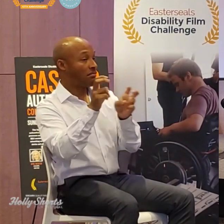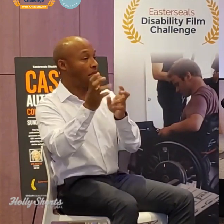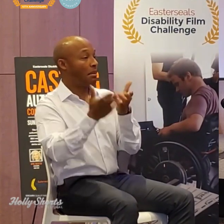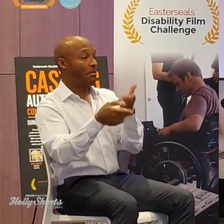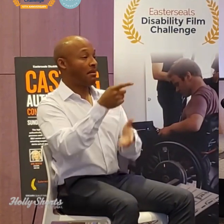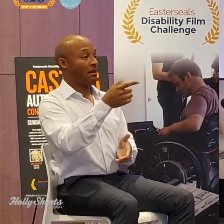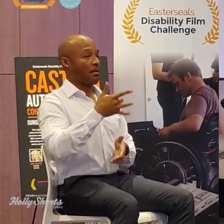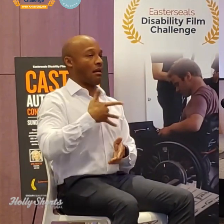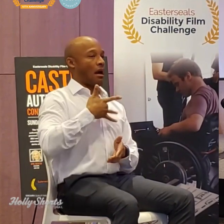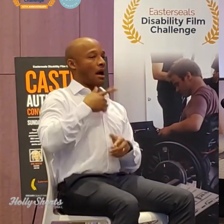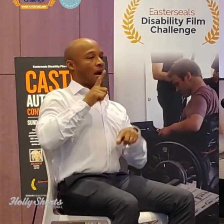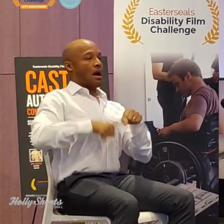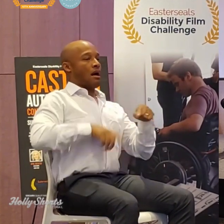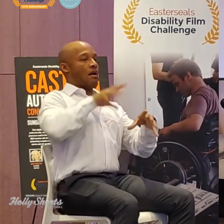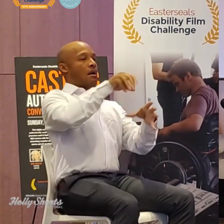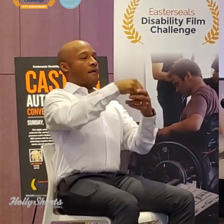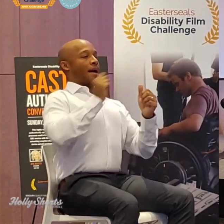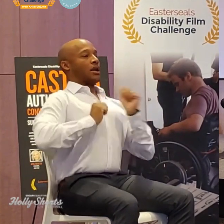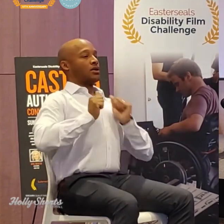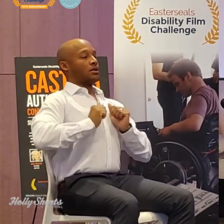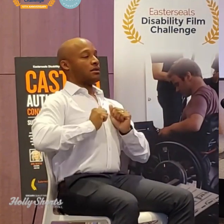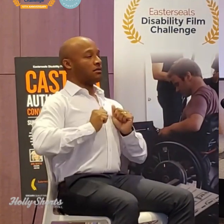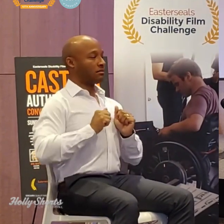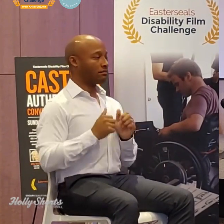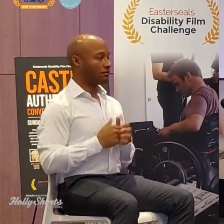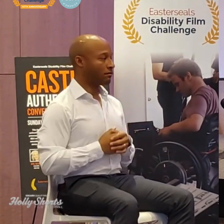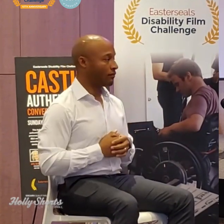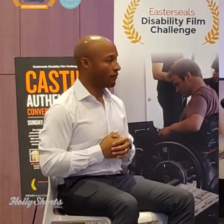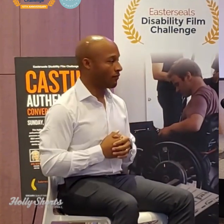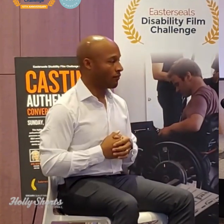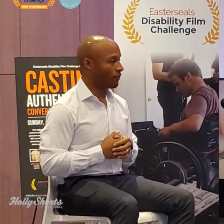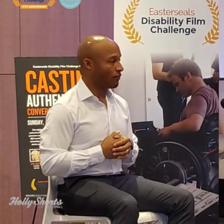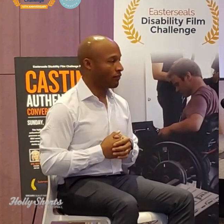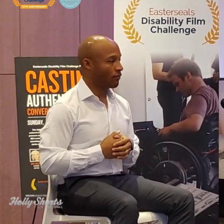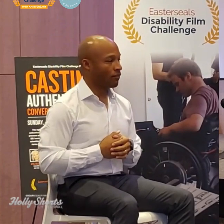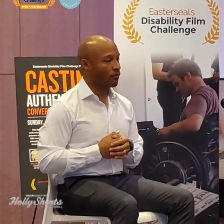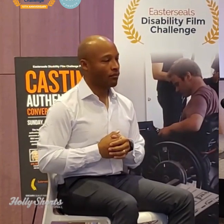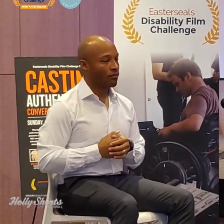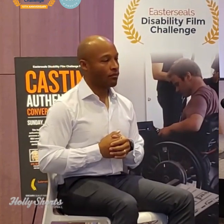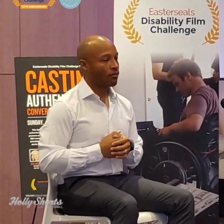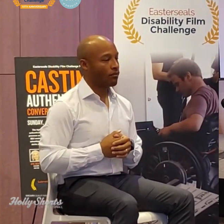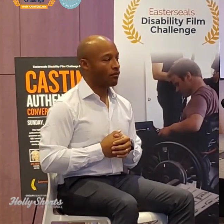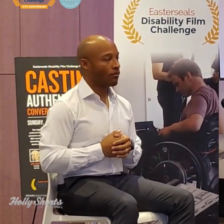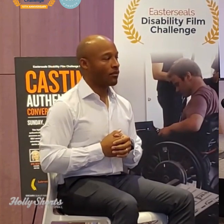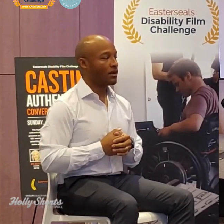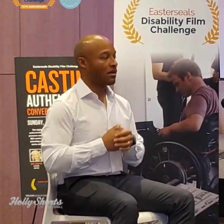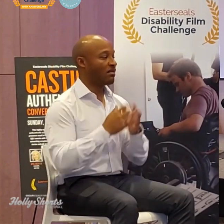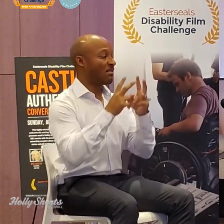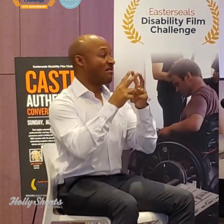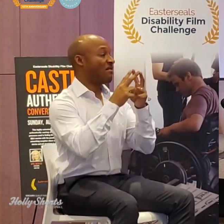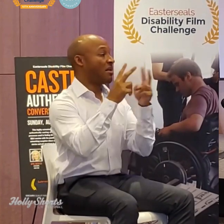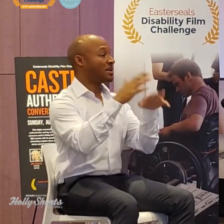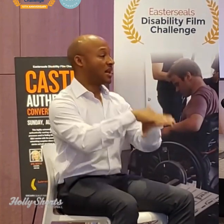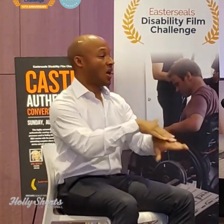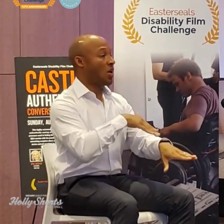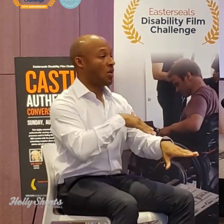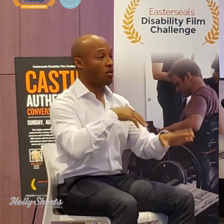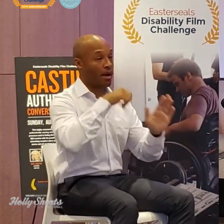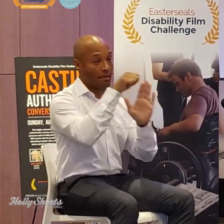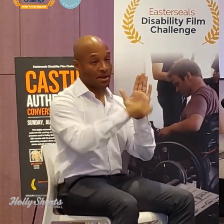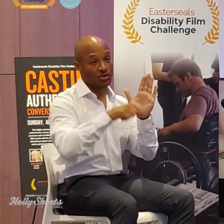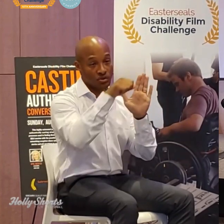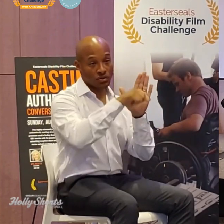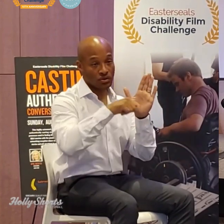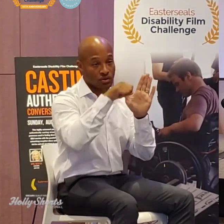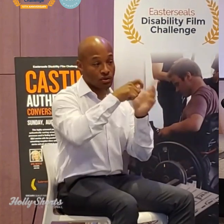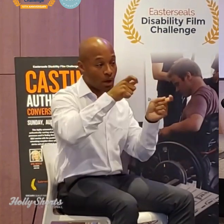that they could be actors. So it's just, you know, that's where, you know, and it's very slow with, you know, animation, you know, but it's